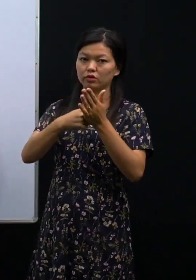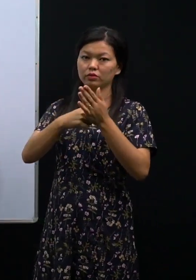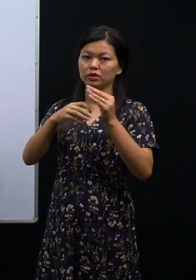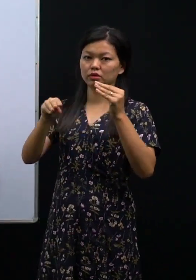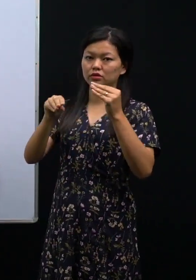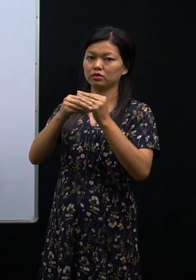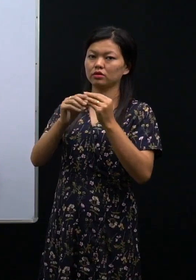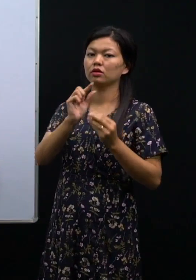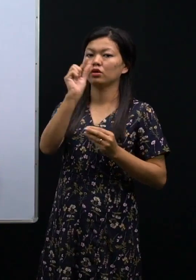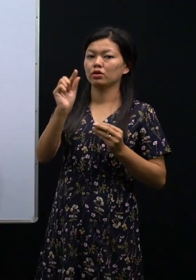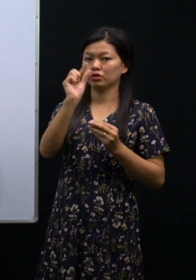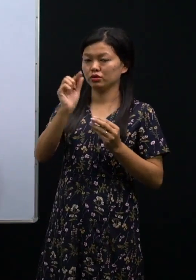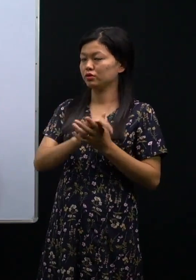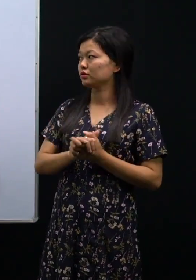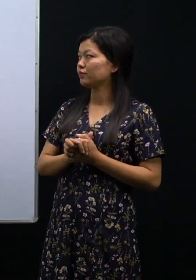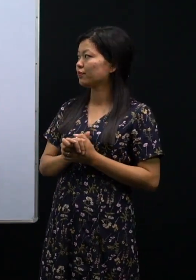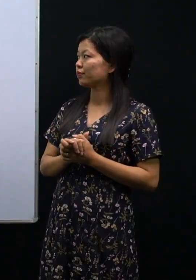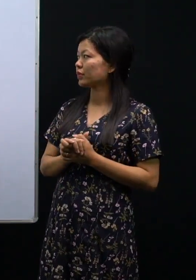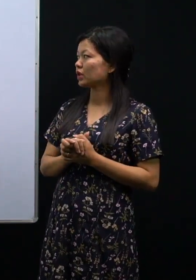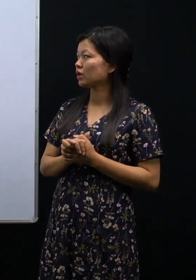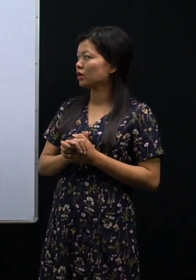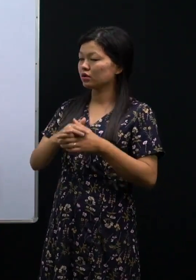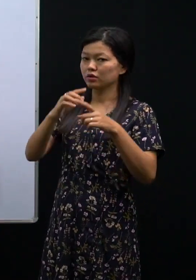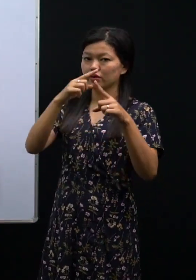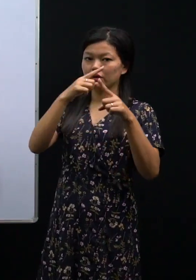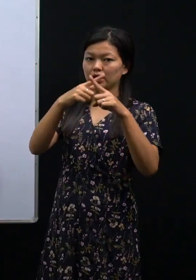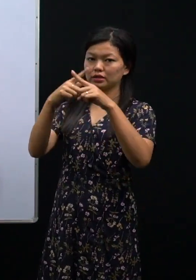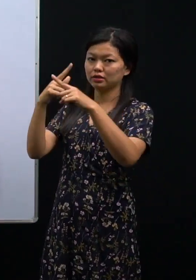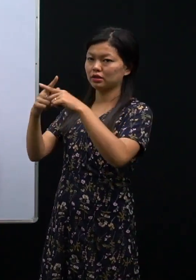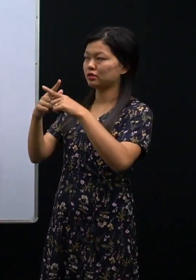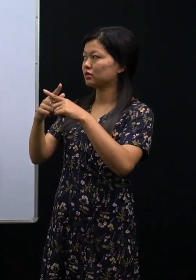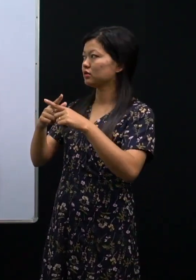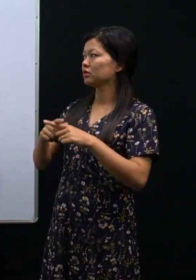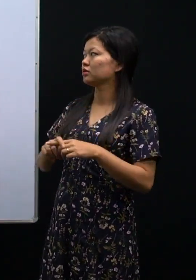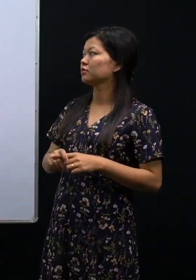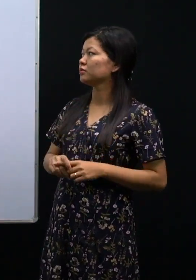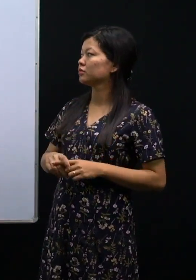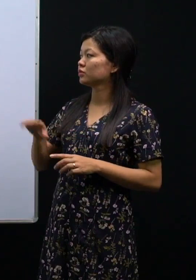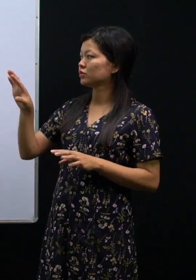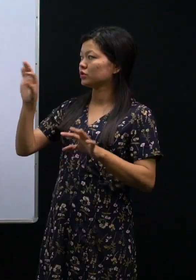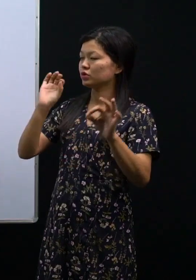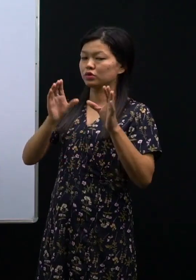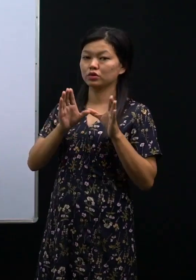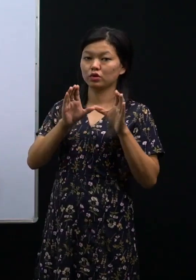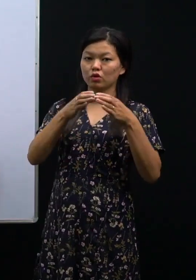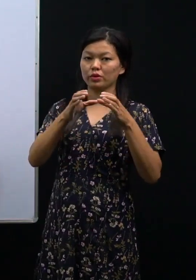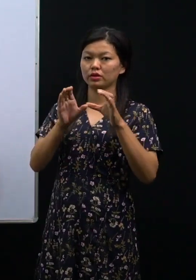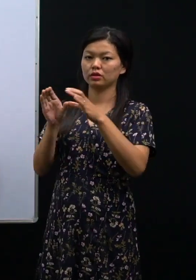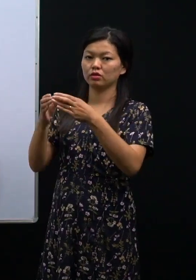What is the formula? X square, first term square, that means this one square. I'll make x square,